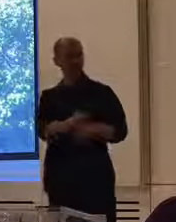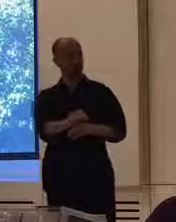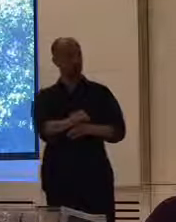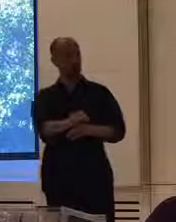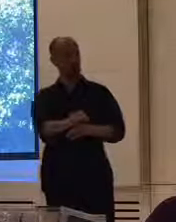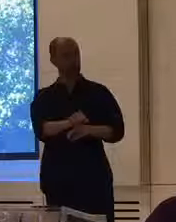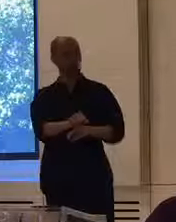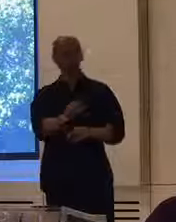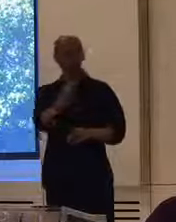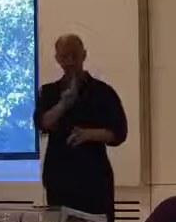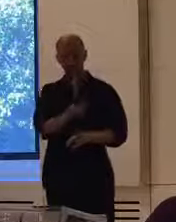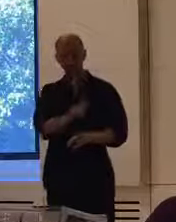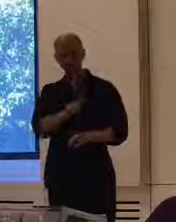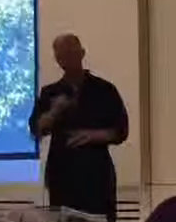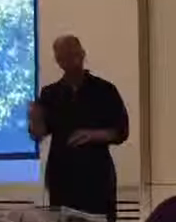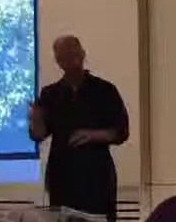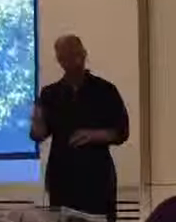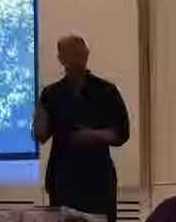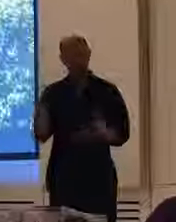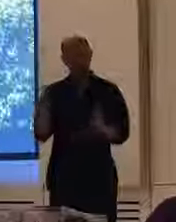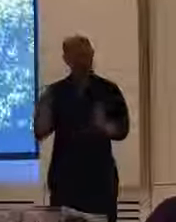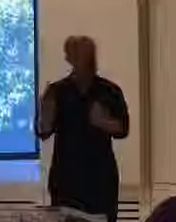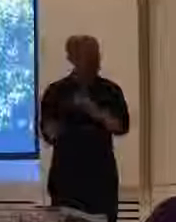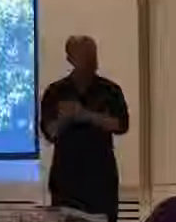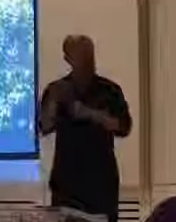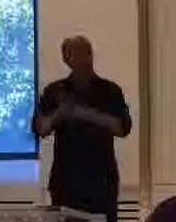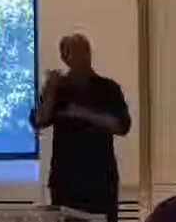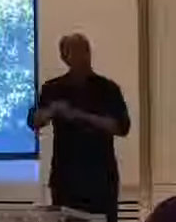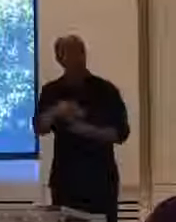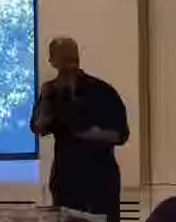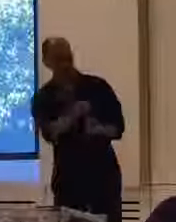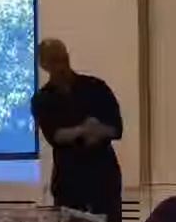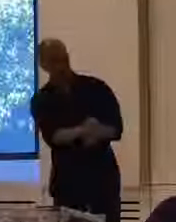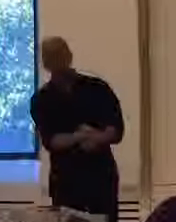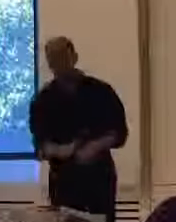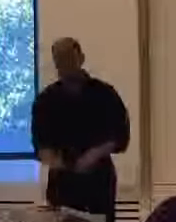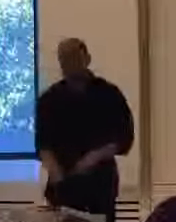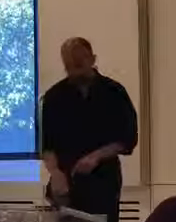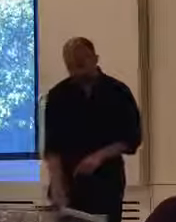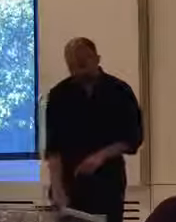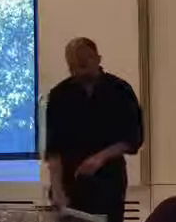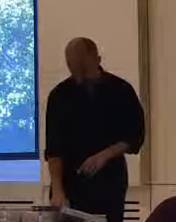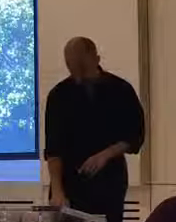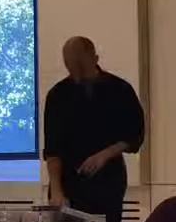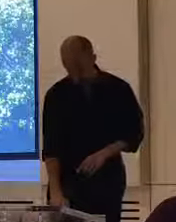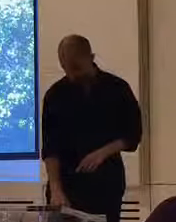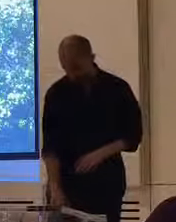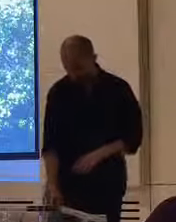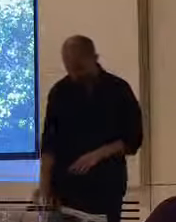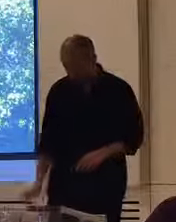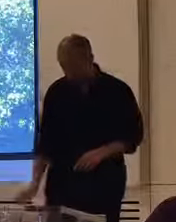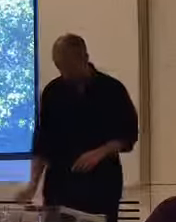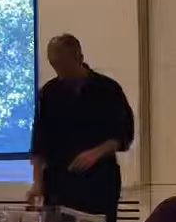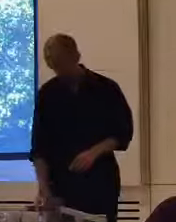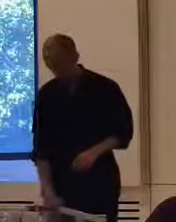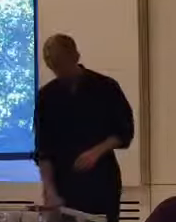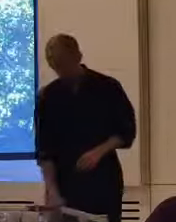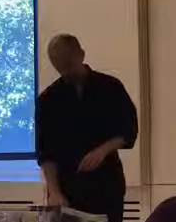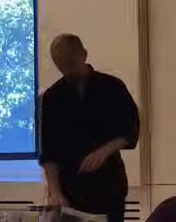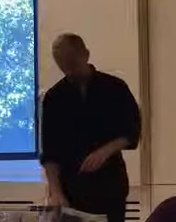month, and that's when they're found to be deaf. But then what happens after that?